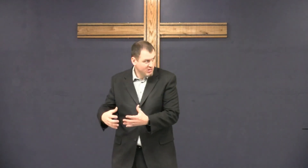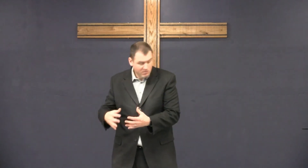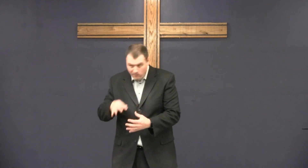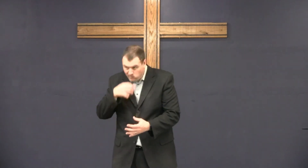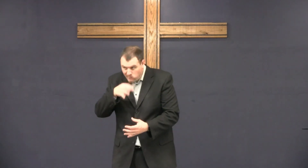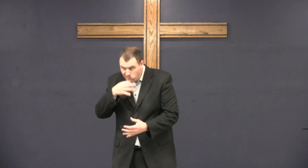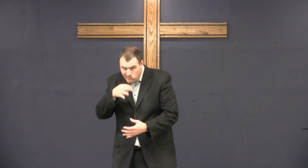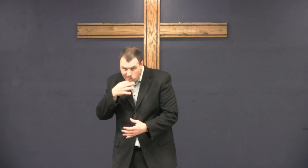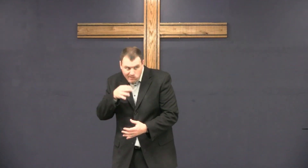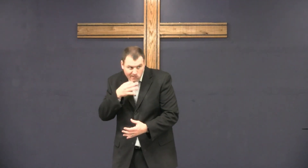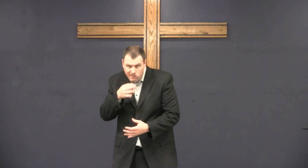plate full.